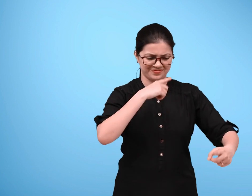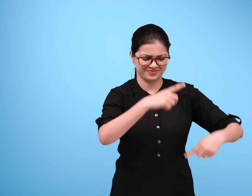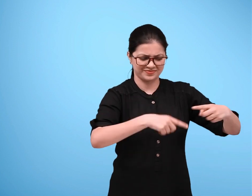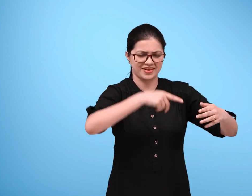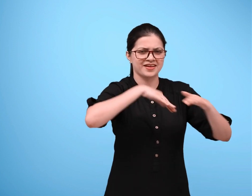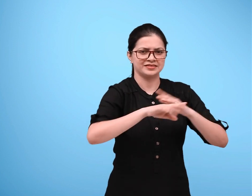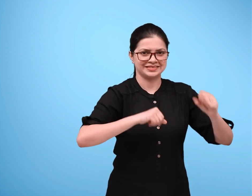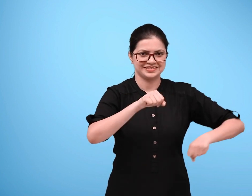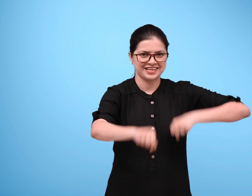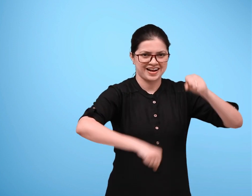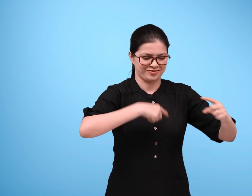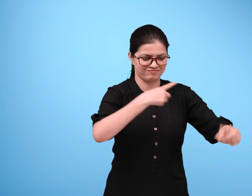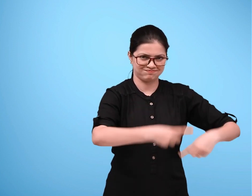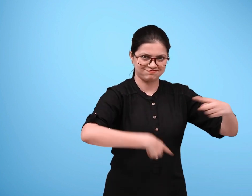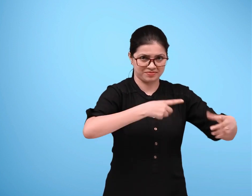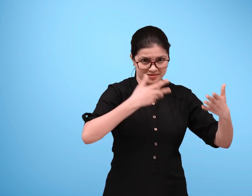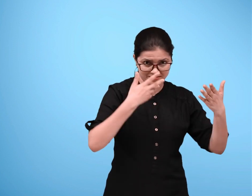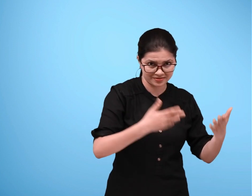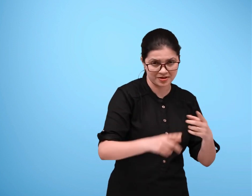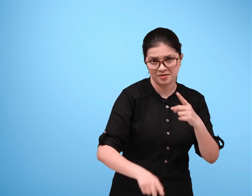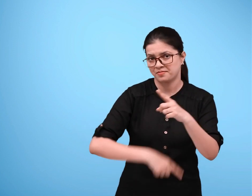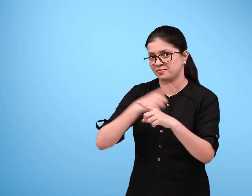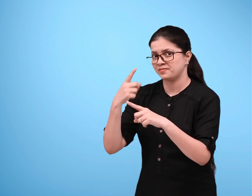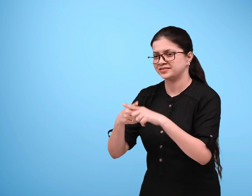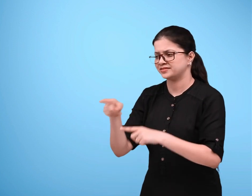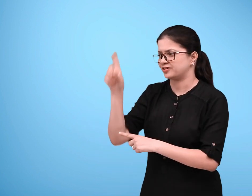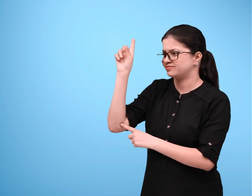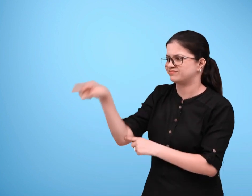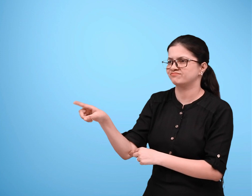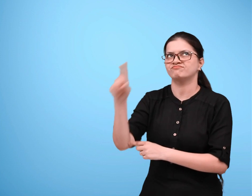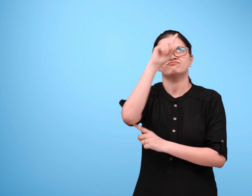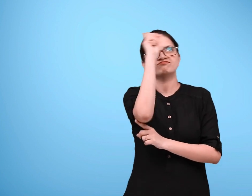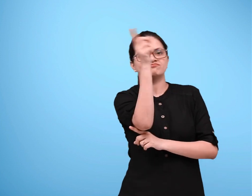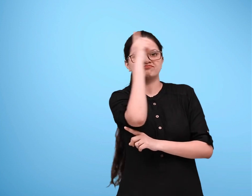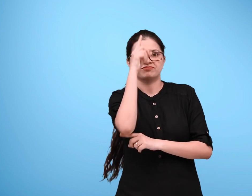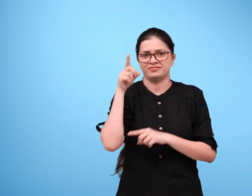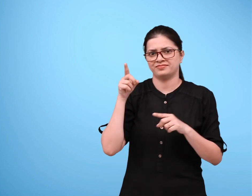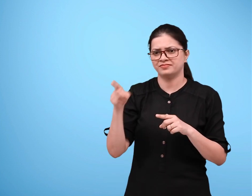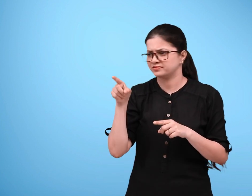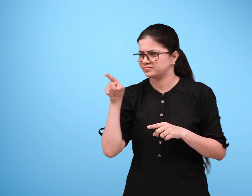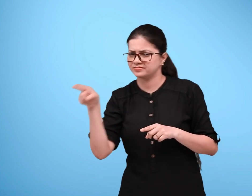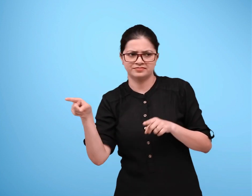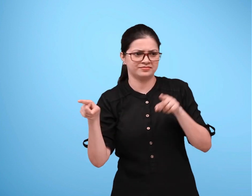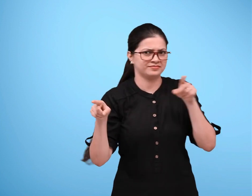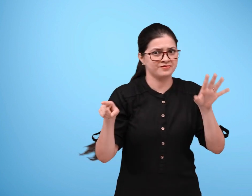Write the similarities and differences between the motion of a bicycle and ceiling fan that has been switched